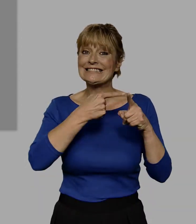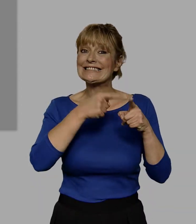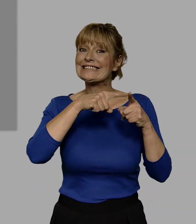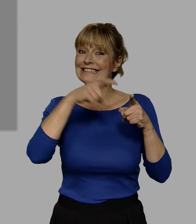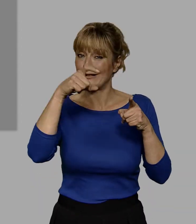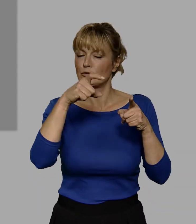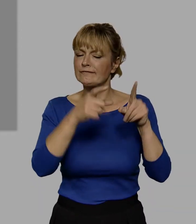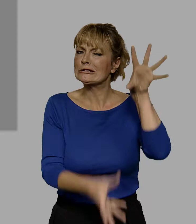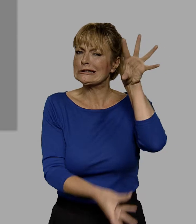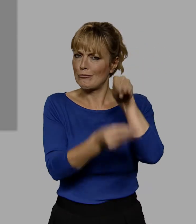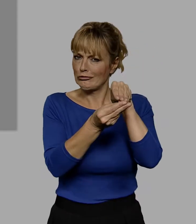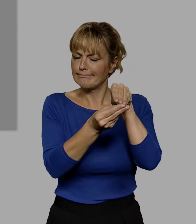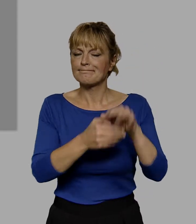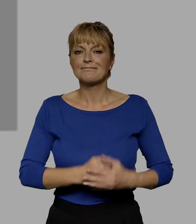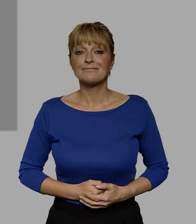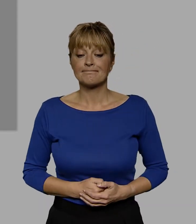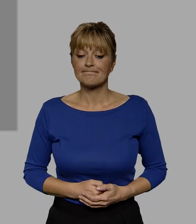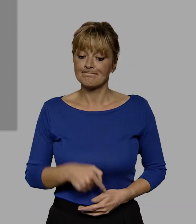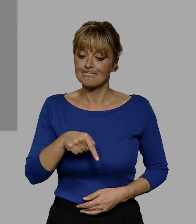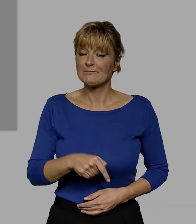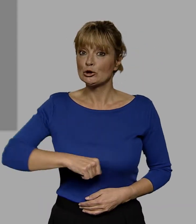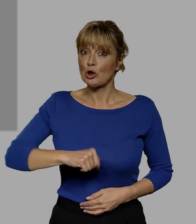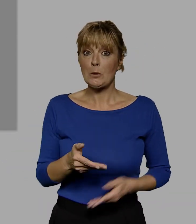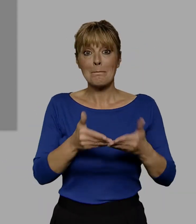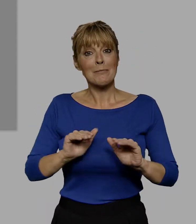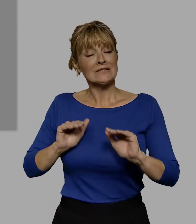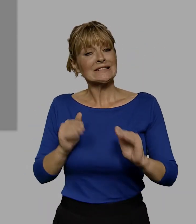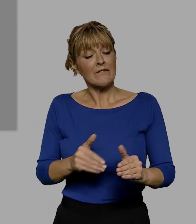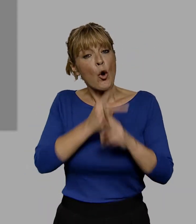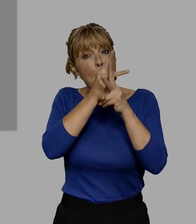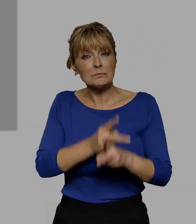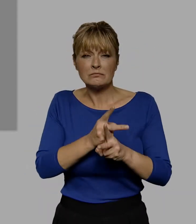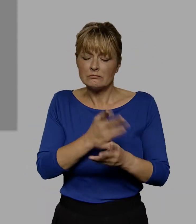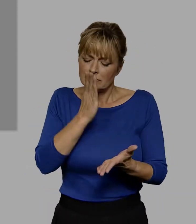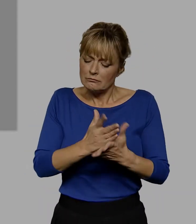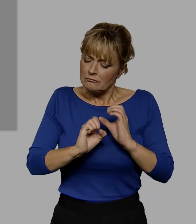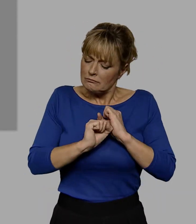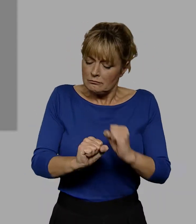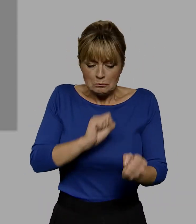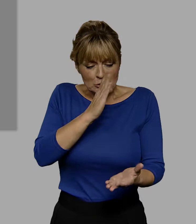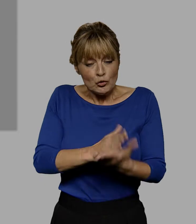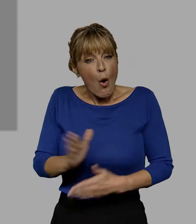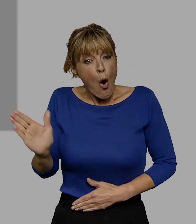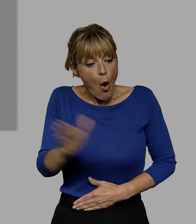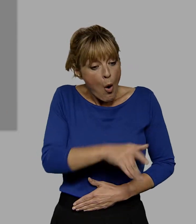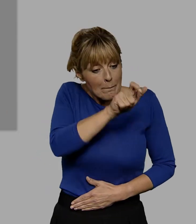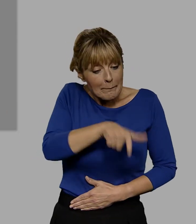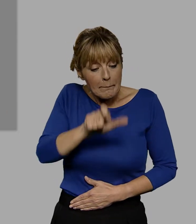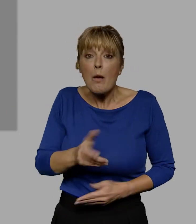Executive Summary. The Scottish Public Services Ombudsman is committed to ensuring that all members of the public have access